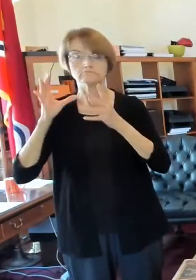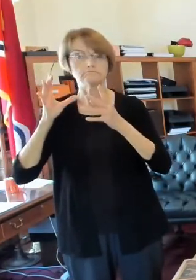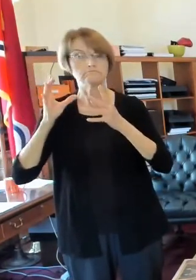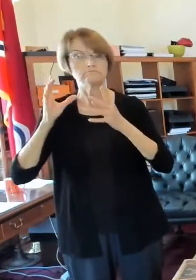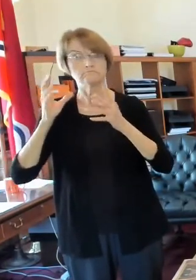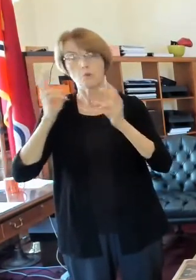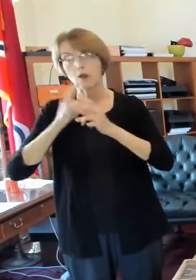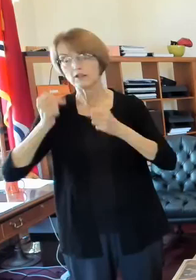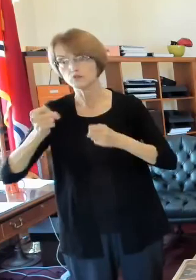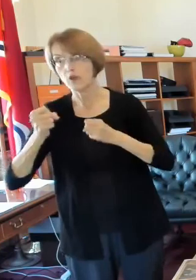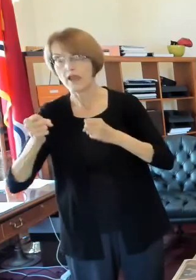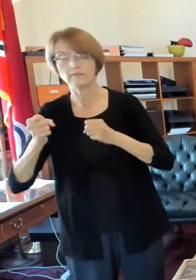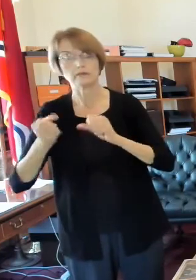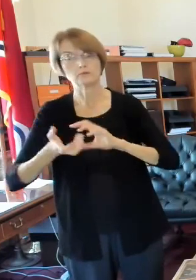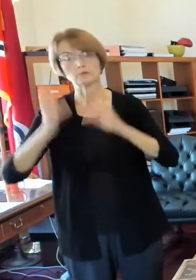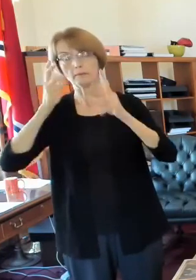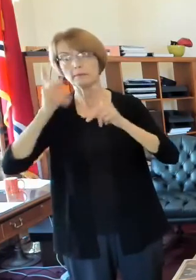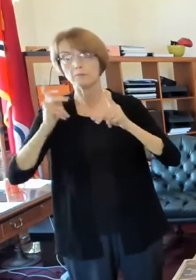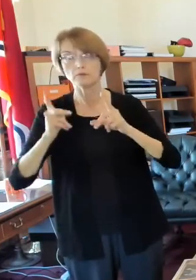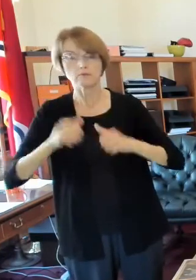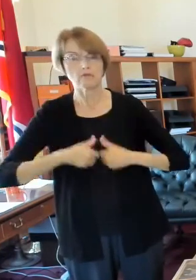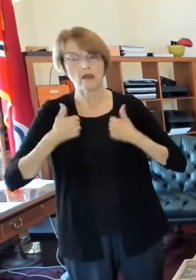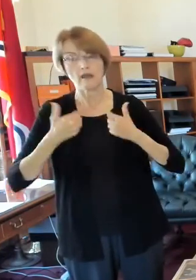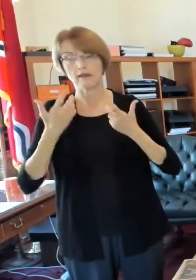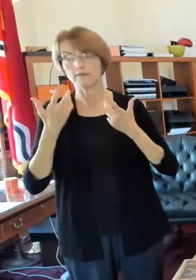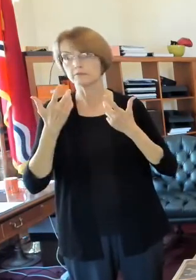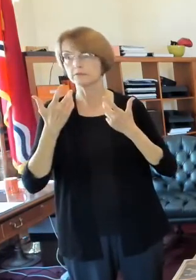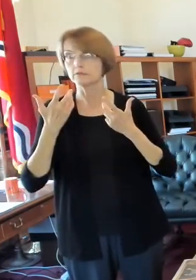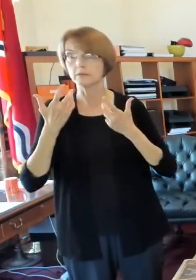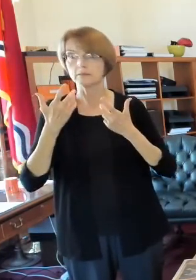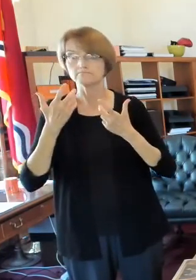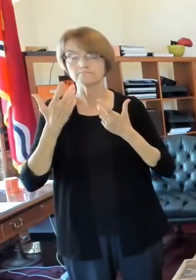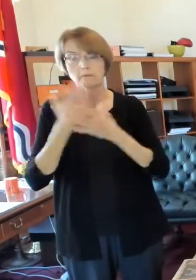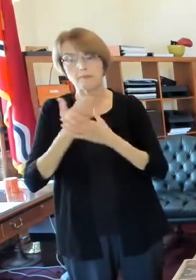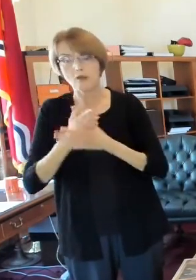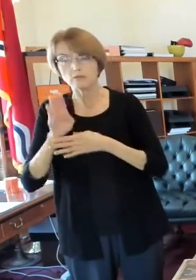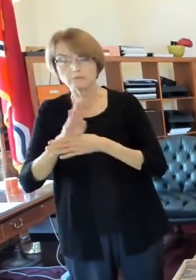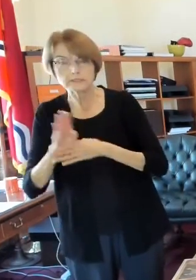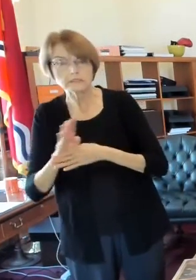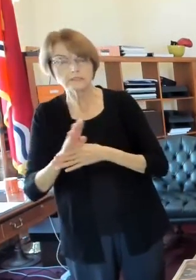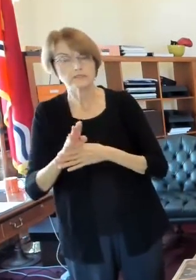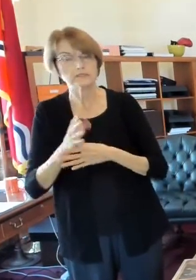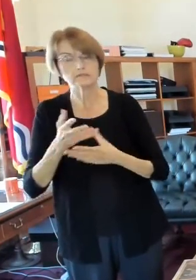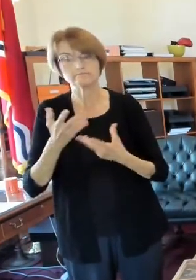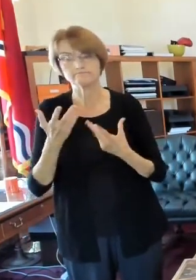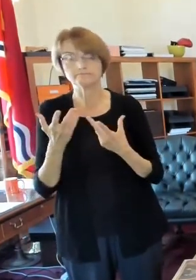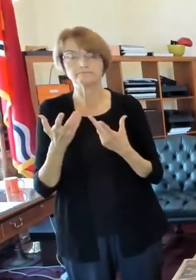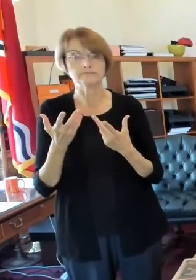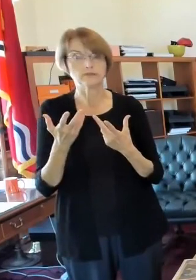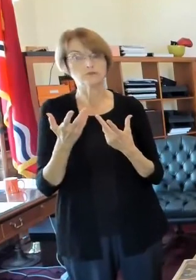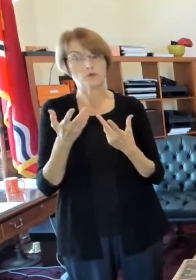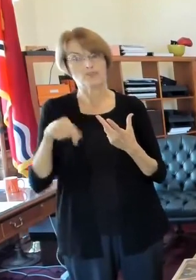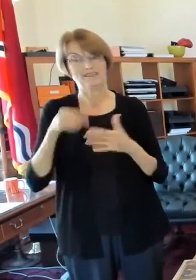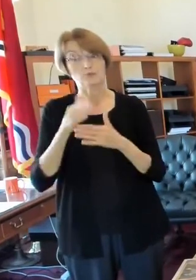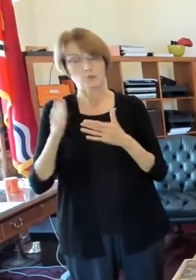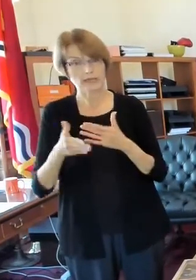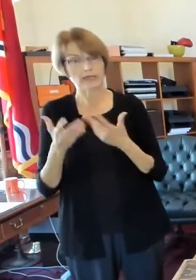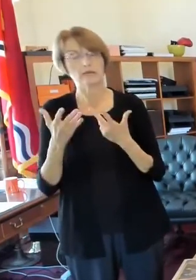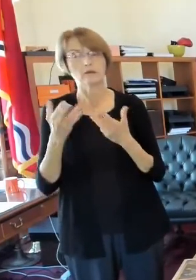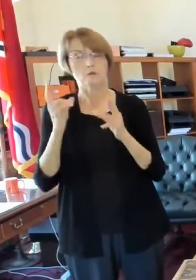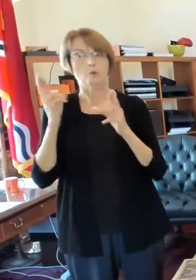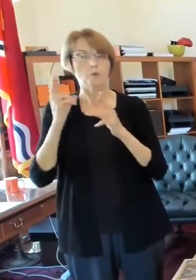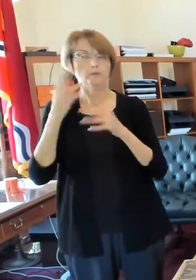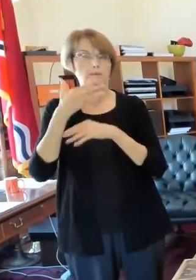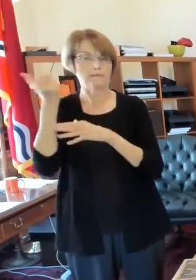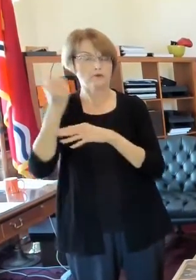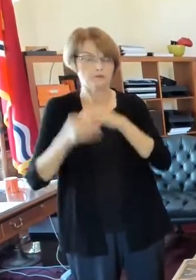going to, we'll be out this weekend. So I hope it's better. I think it will be.